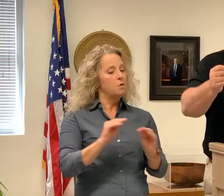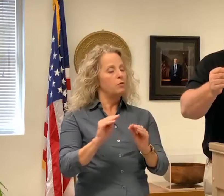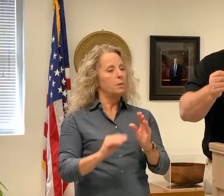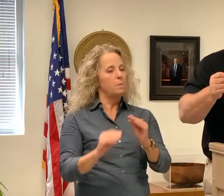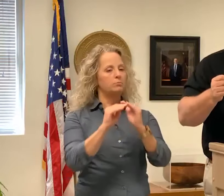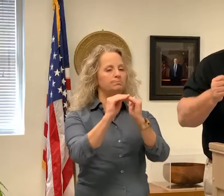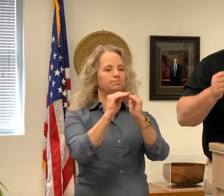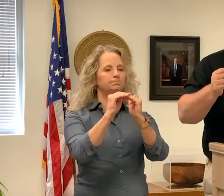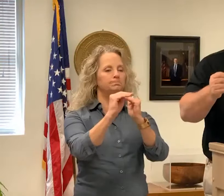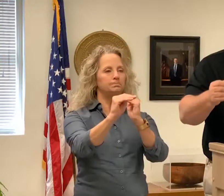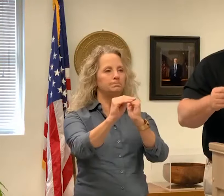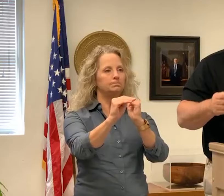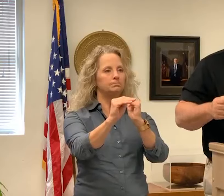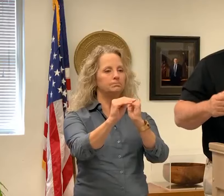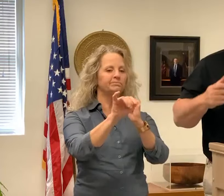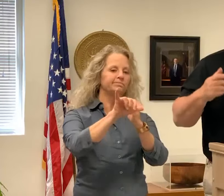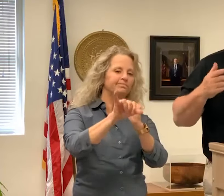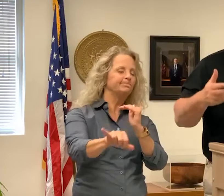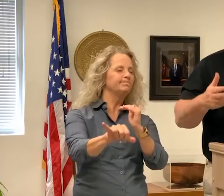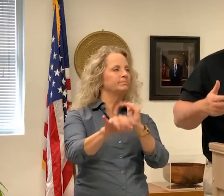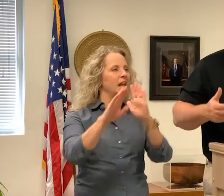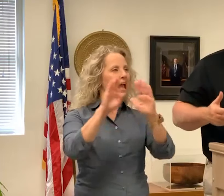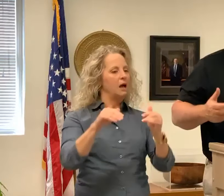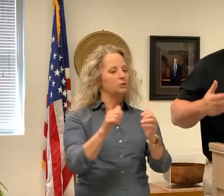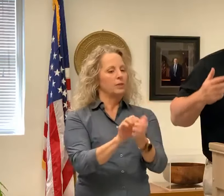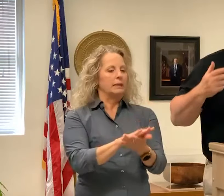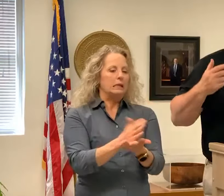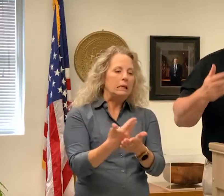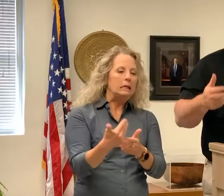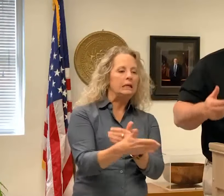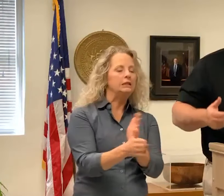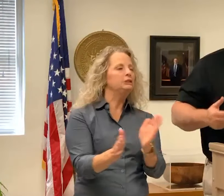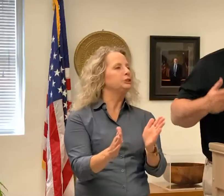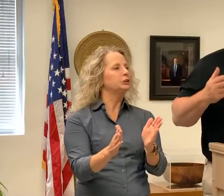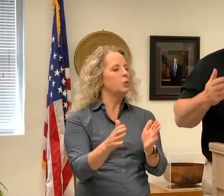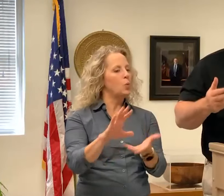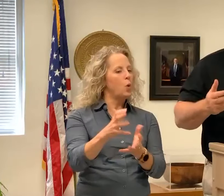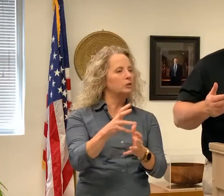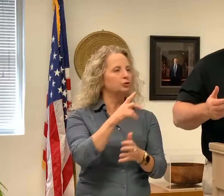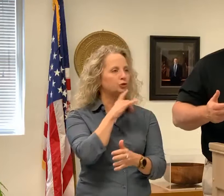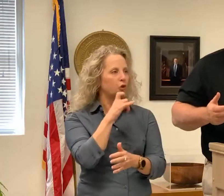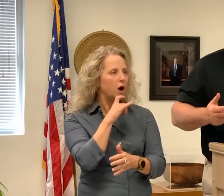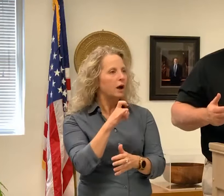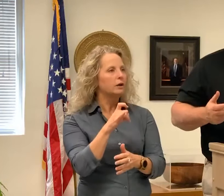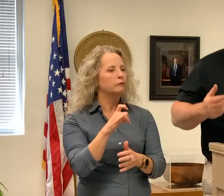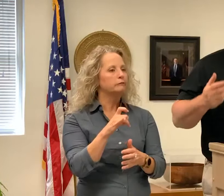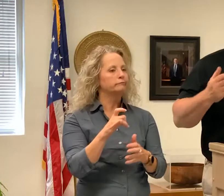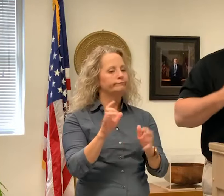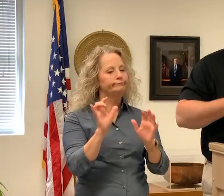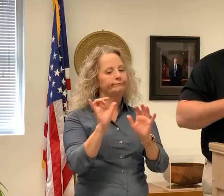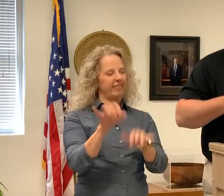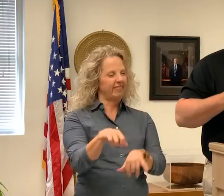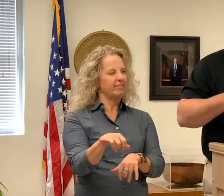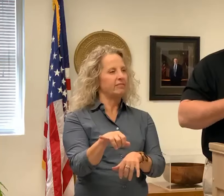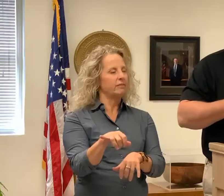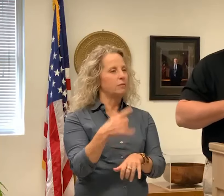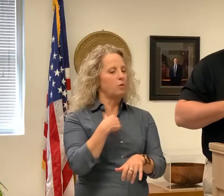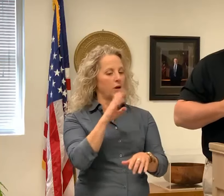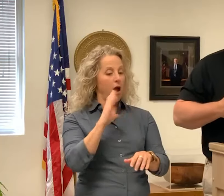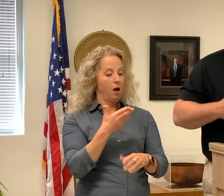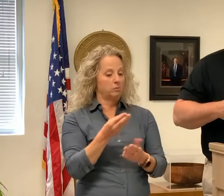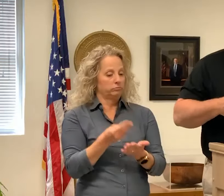more stabilized, longer-term housing where they have kitchens, where they have washers or dryers and those kind of things. So we're really focusing